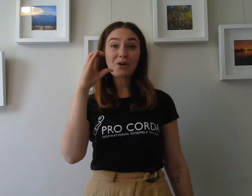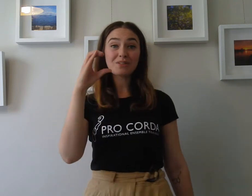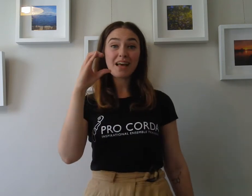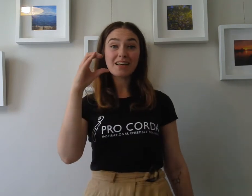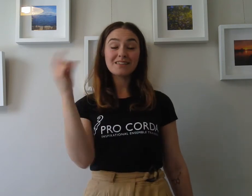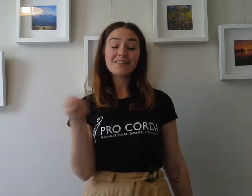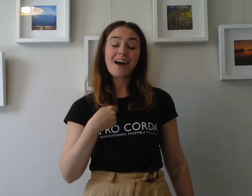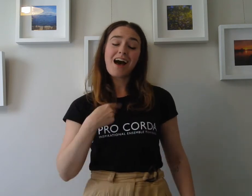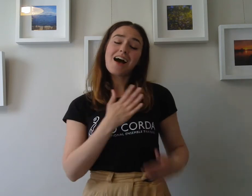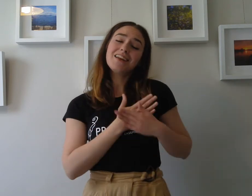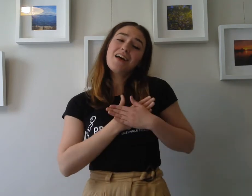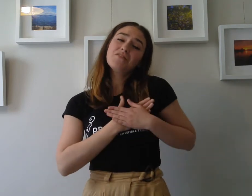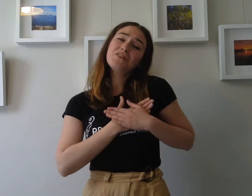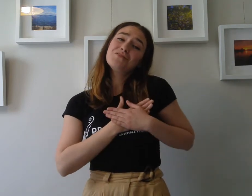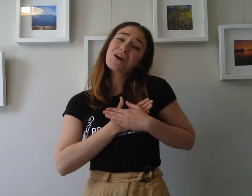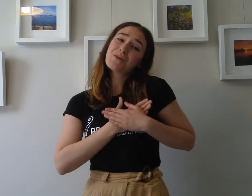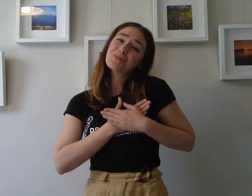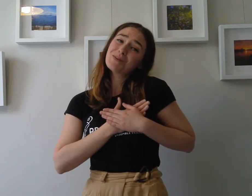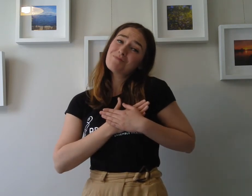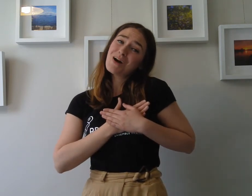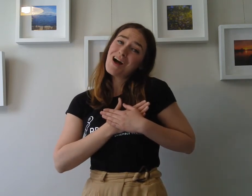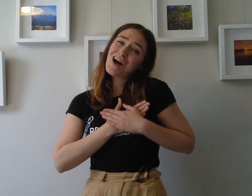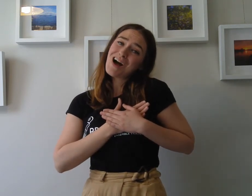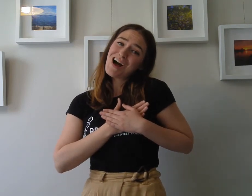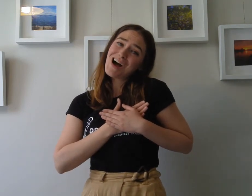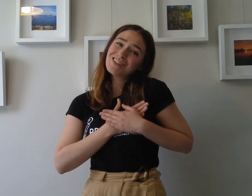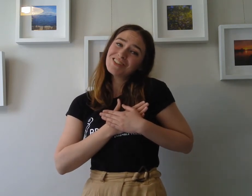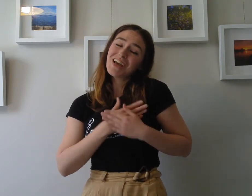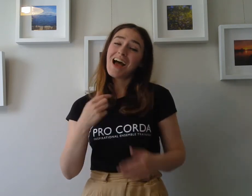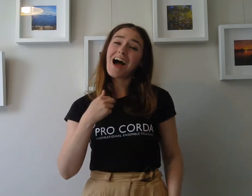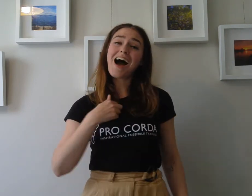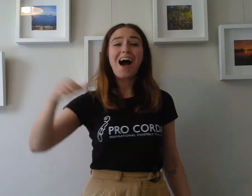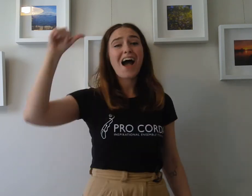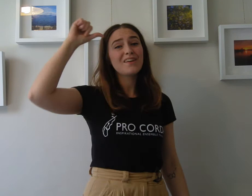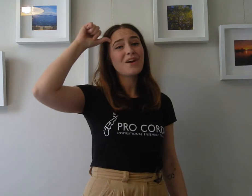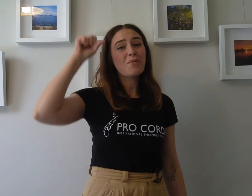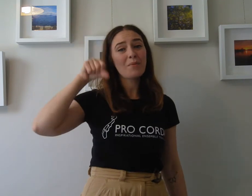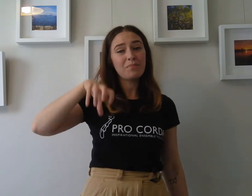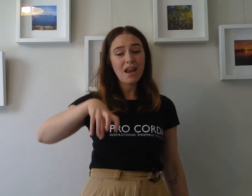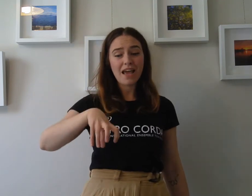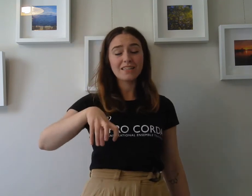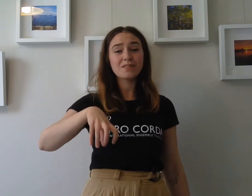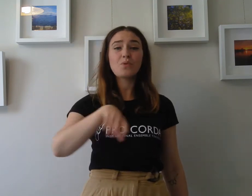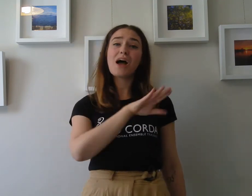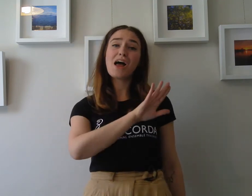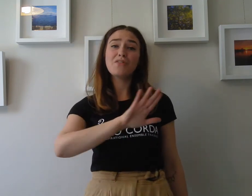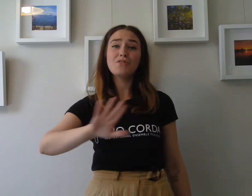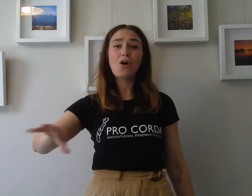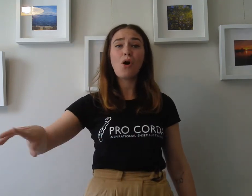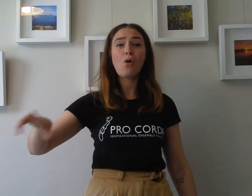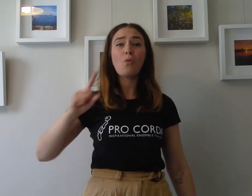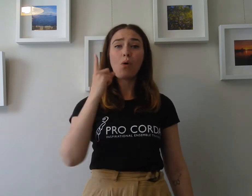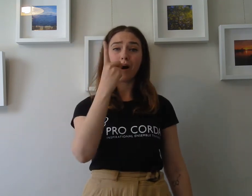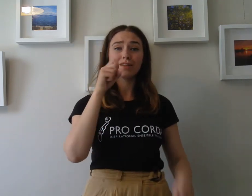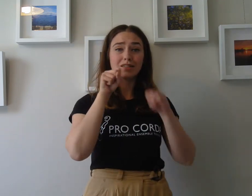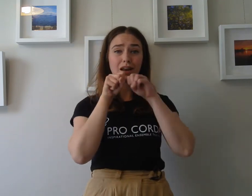Cosette, I love you very much I know a place where no one's